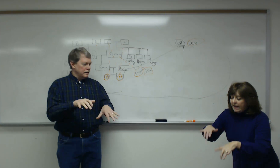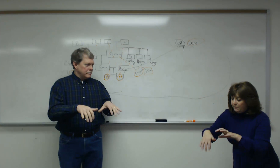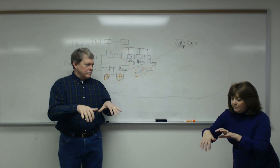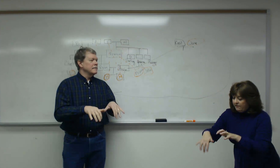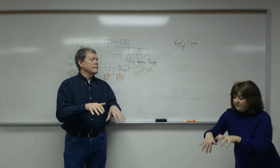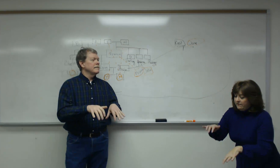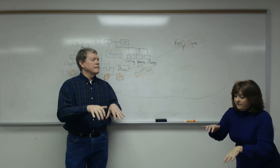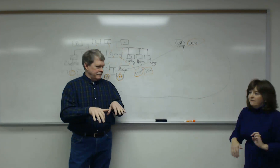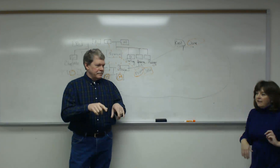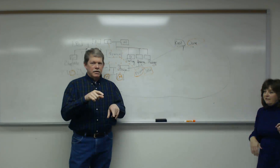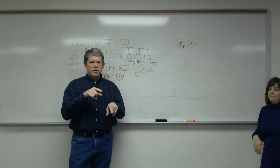typing, okay?